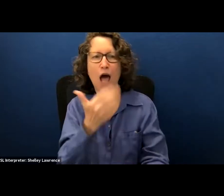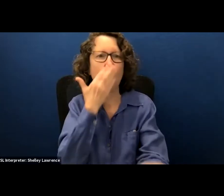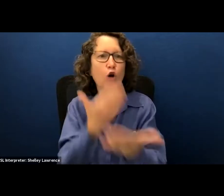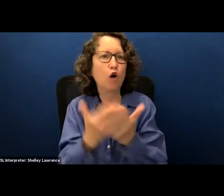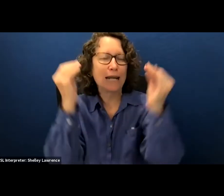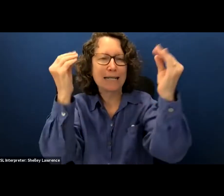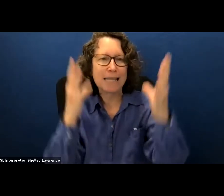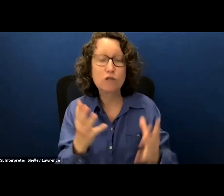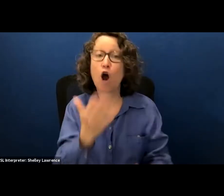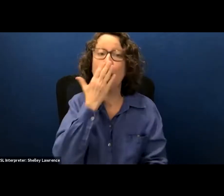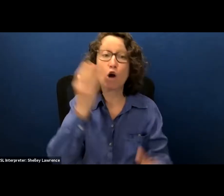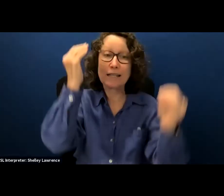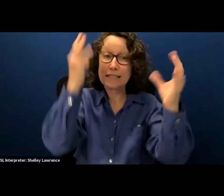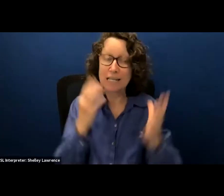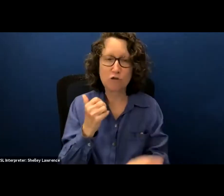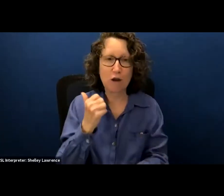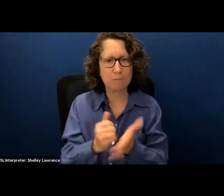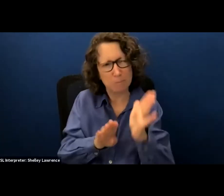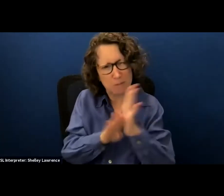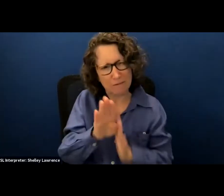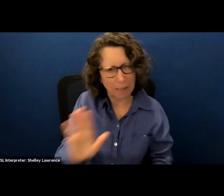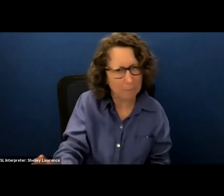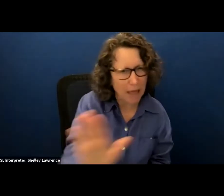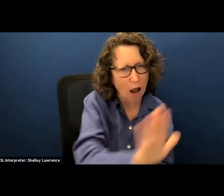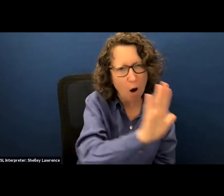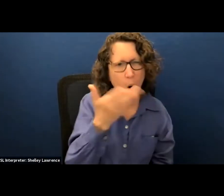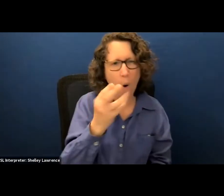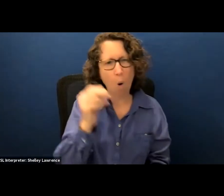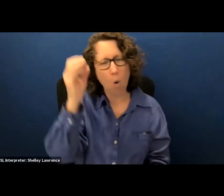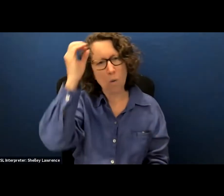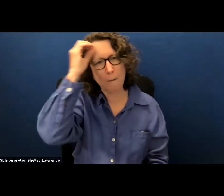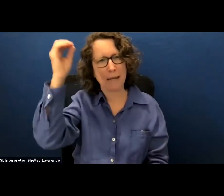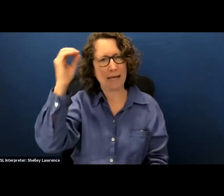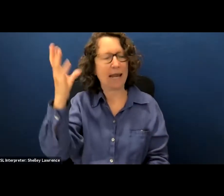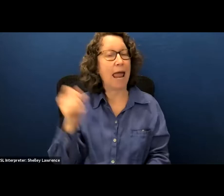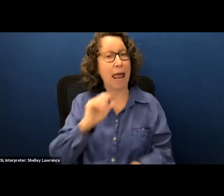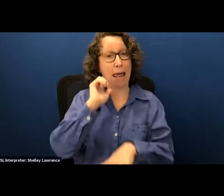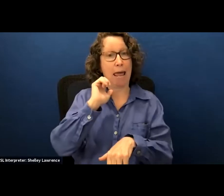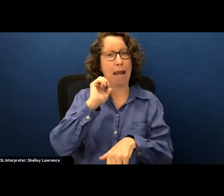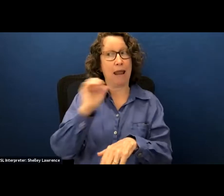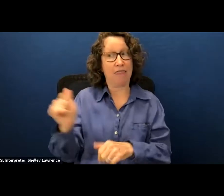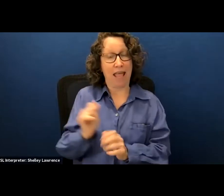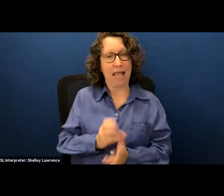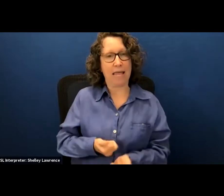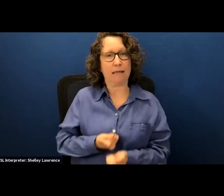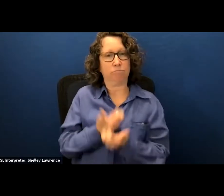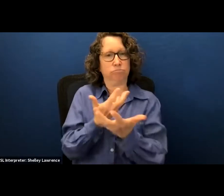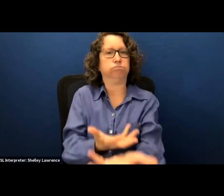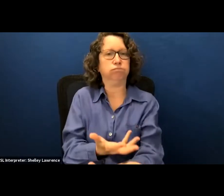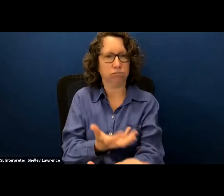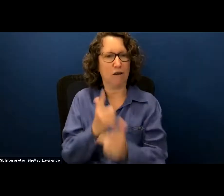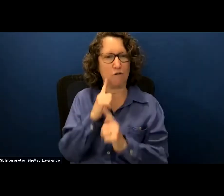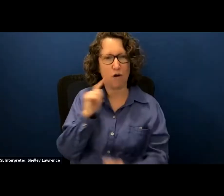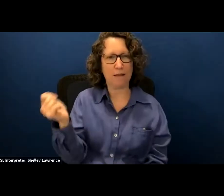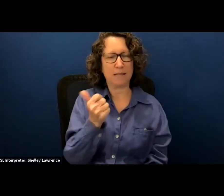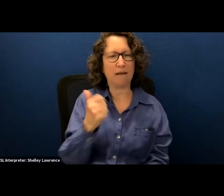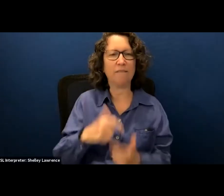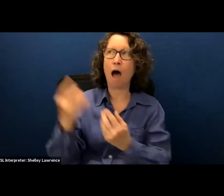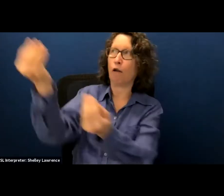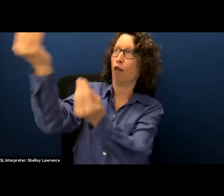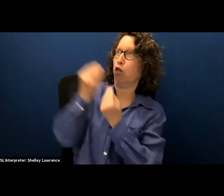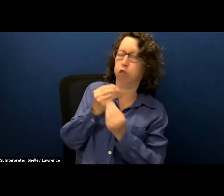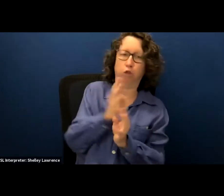teacher. A good teacher helps them develop their own opinion, and then they speak from what's in their own heart, not